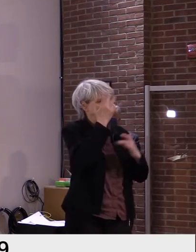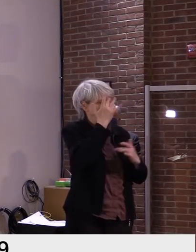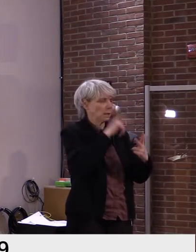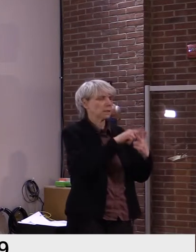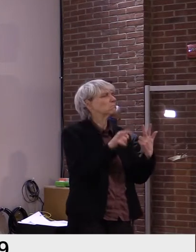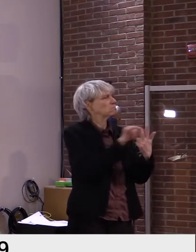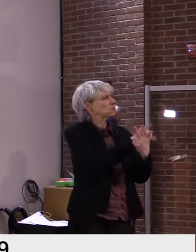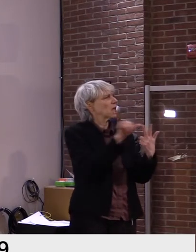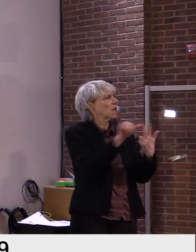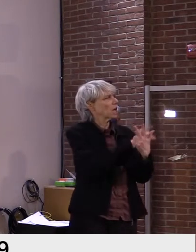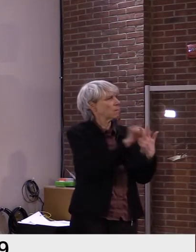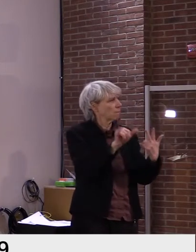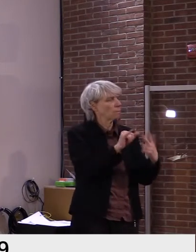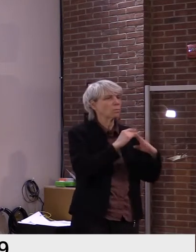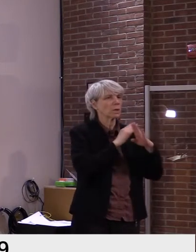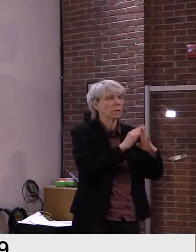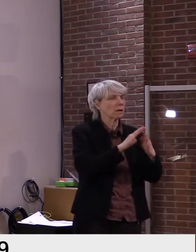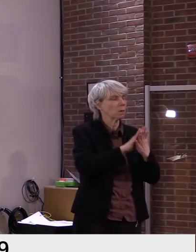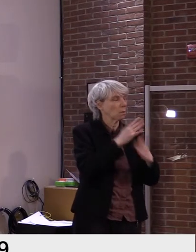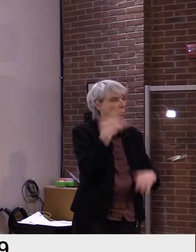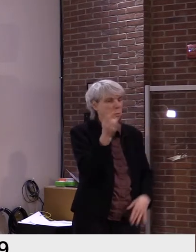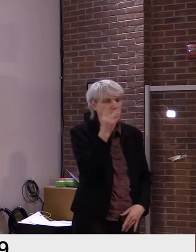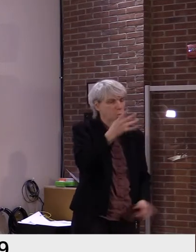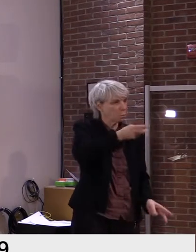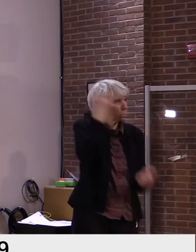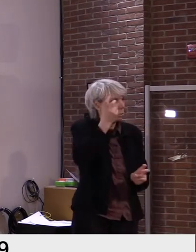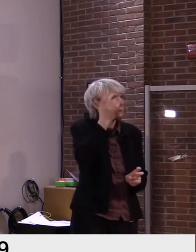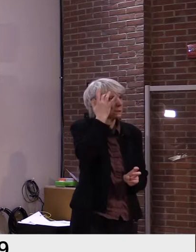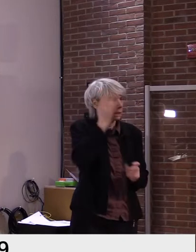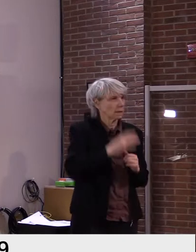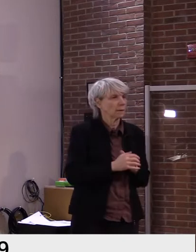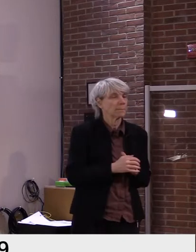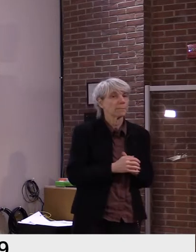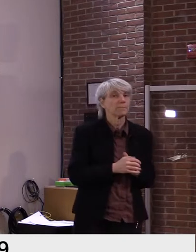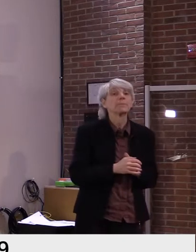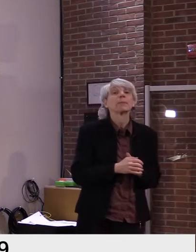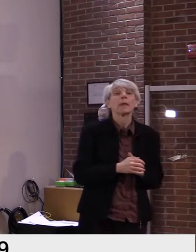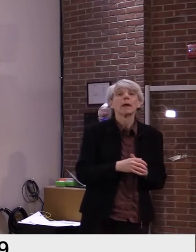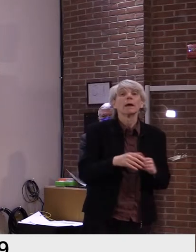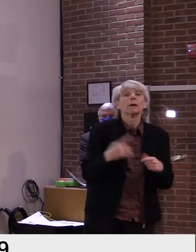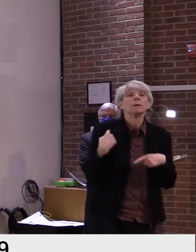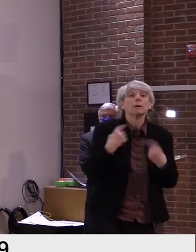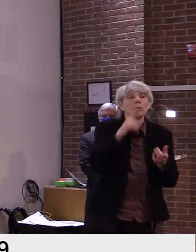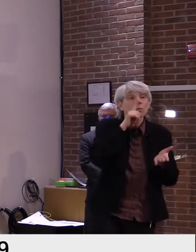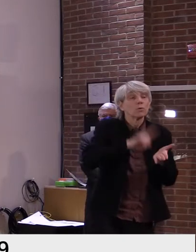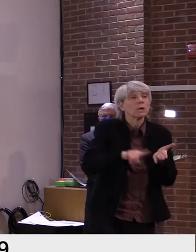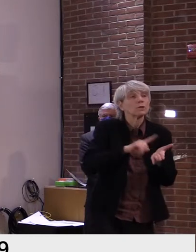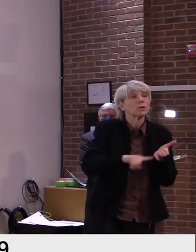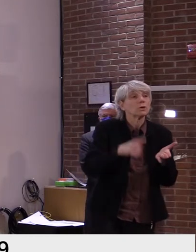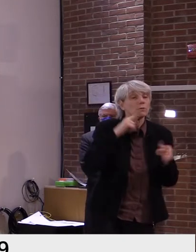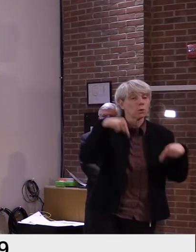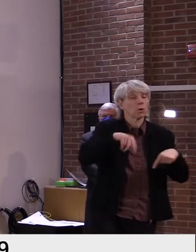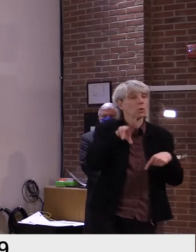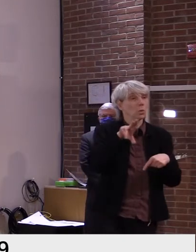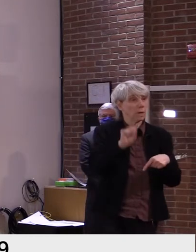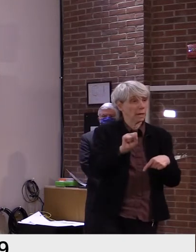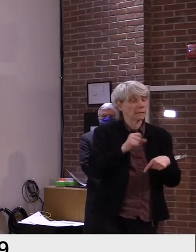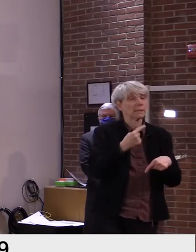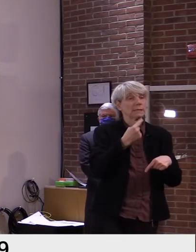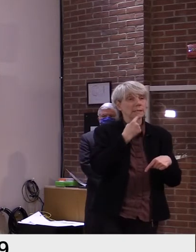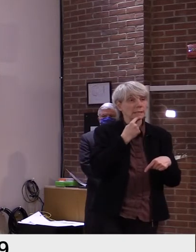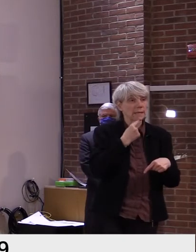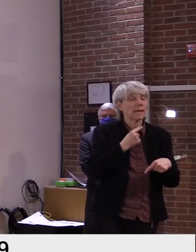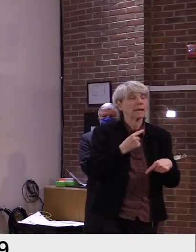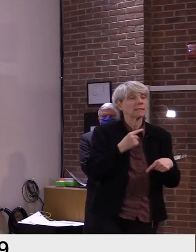have. Data for this vaccine showed a 72% efficacy rate in the U.S. study population